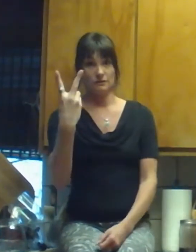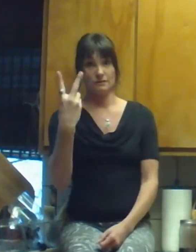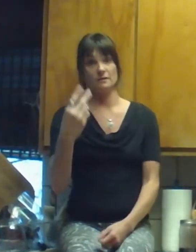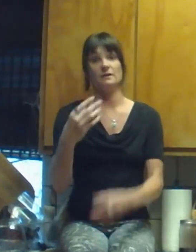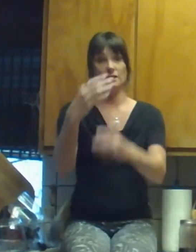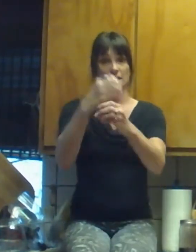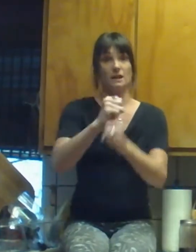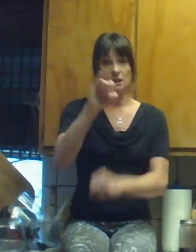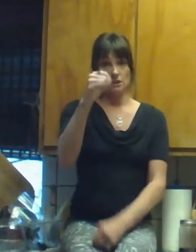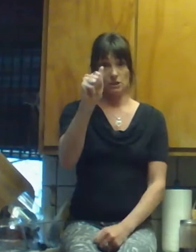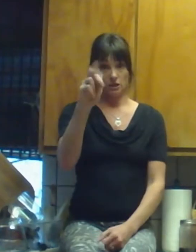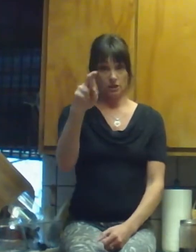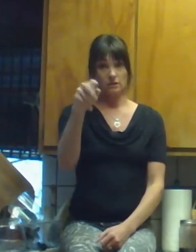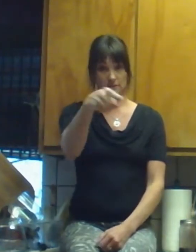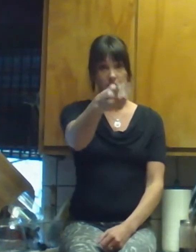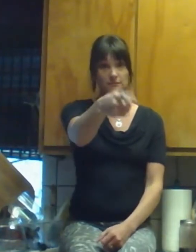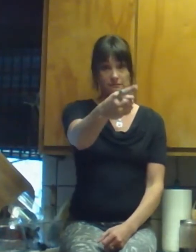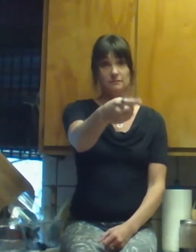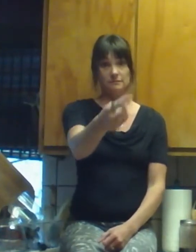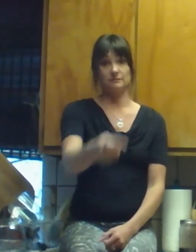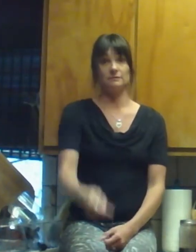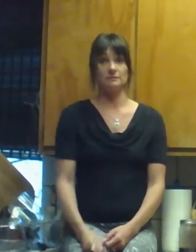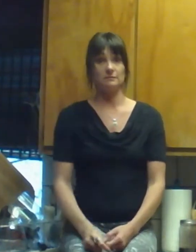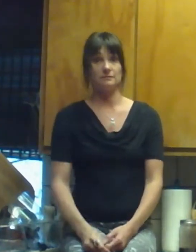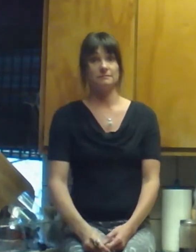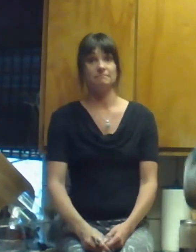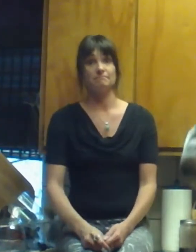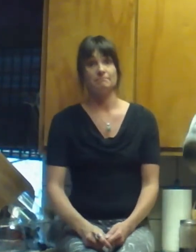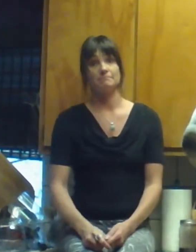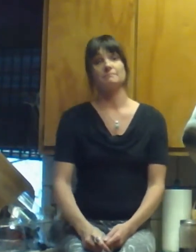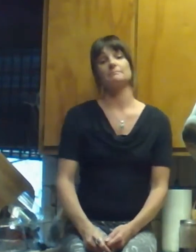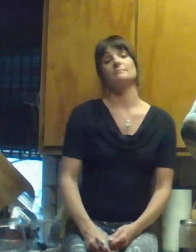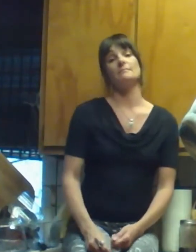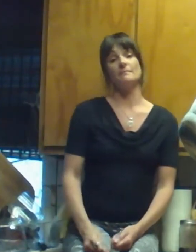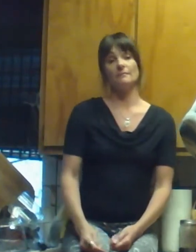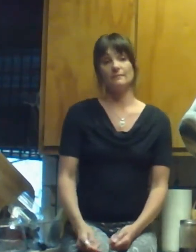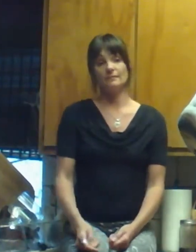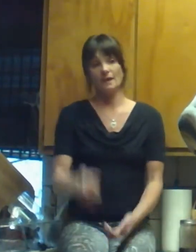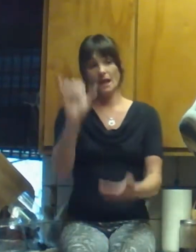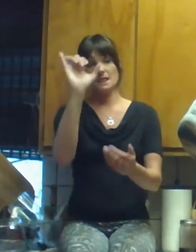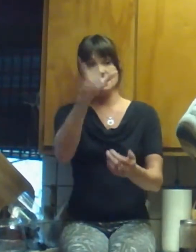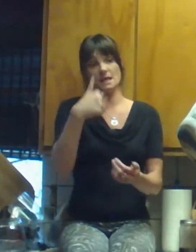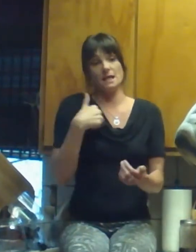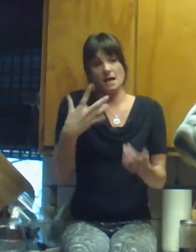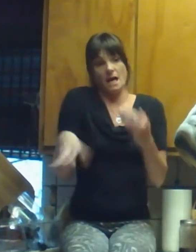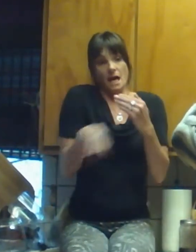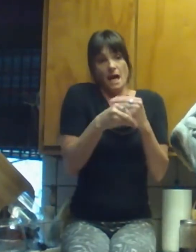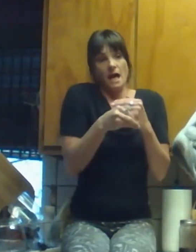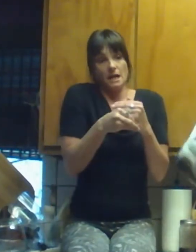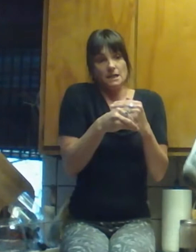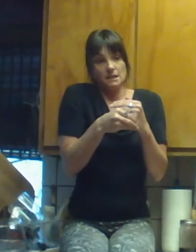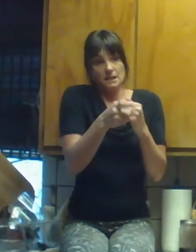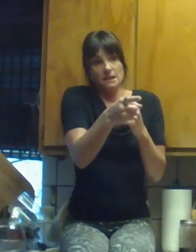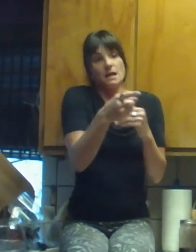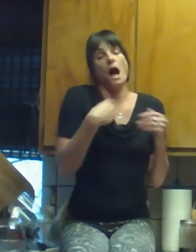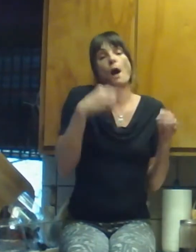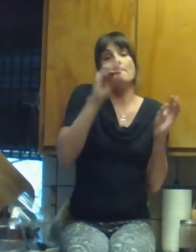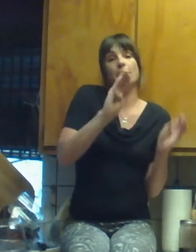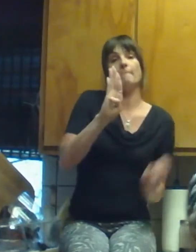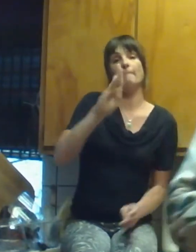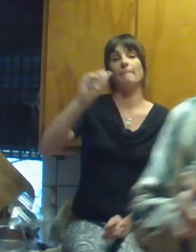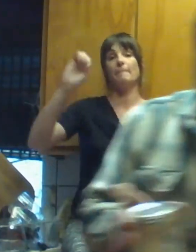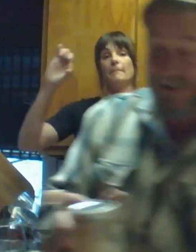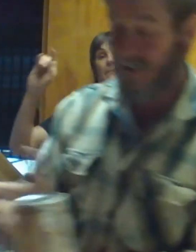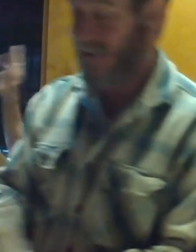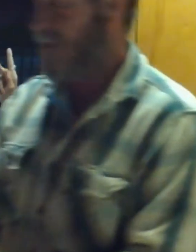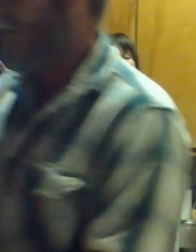here, the one that I put the stuff in, and I put it back in the fridge because I'm going to use this to cook